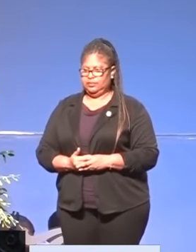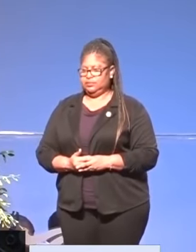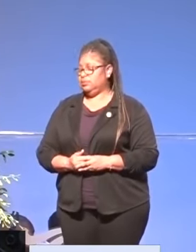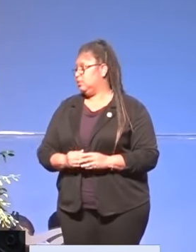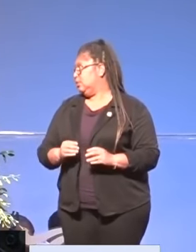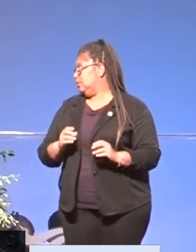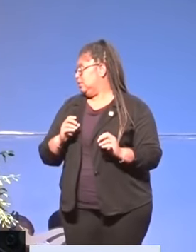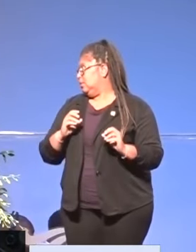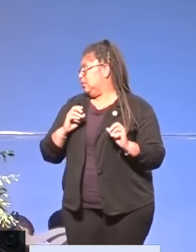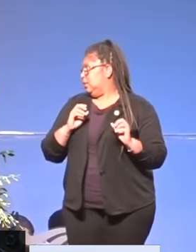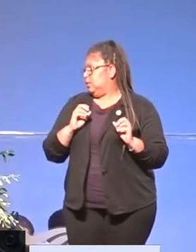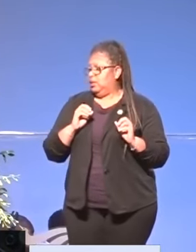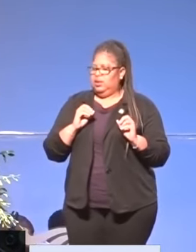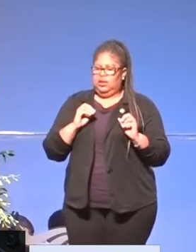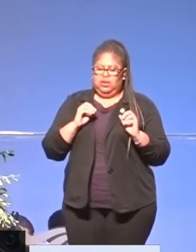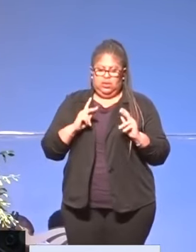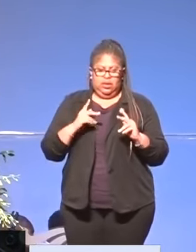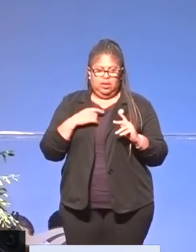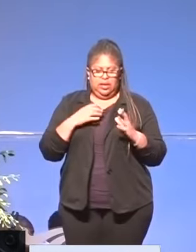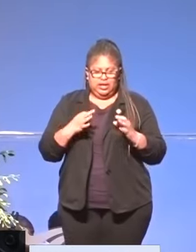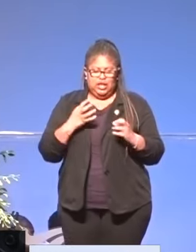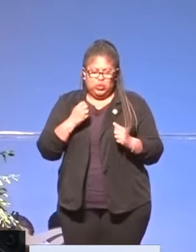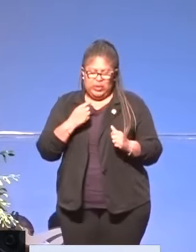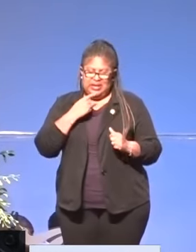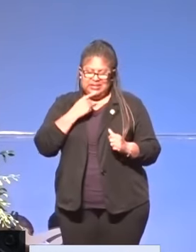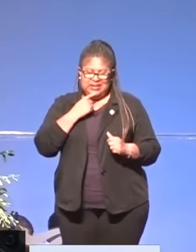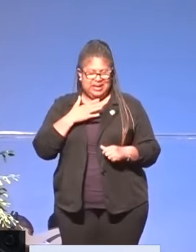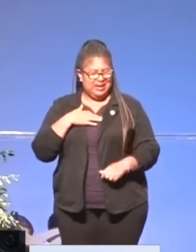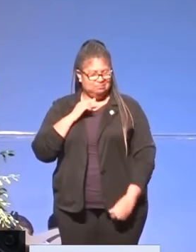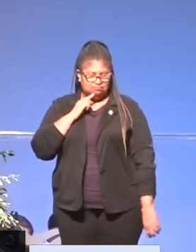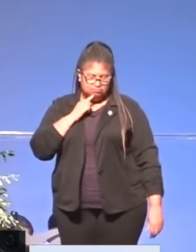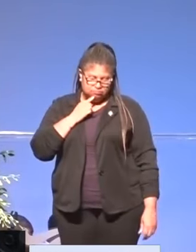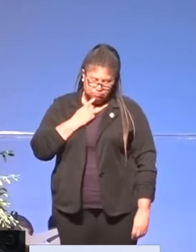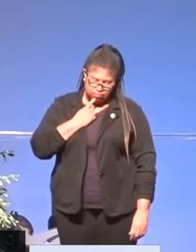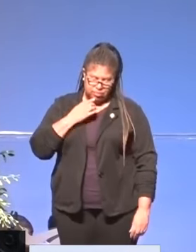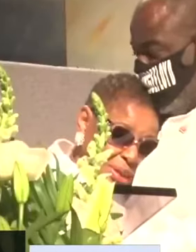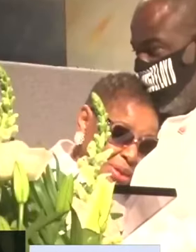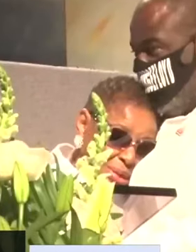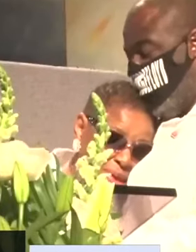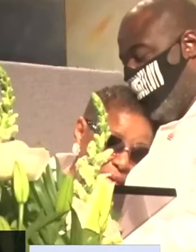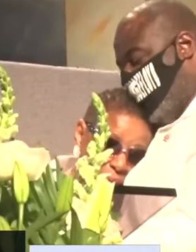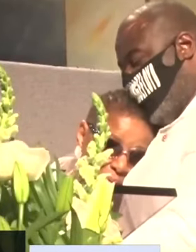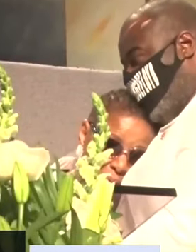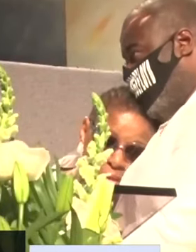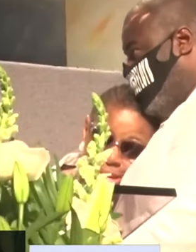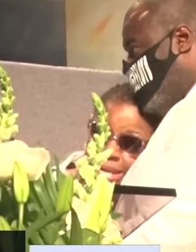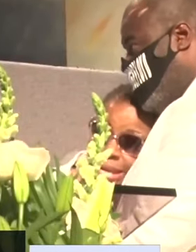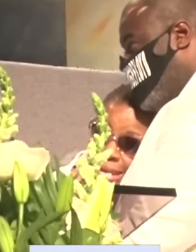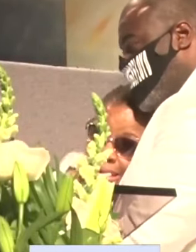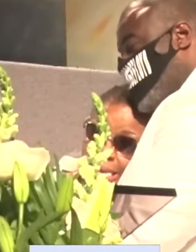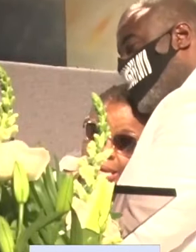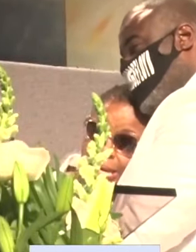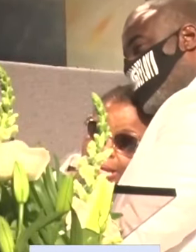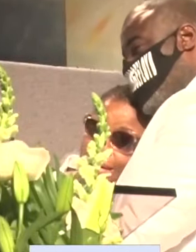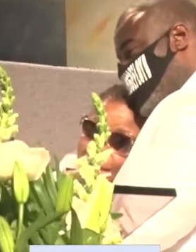I just want to say that um I'm going to miss my brother a whole lot and